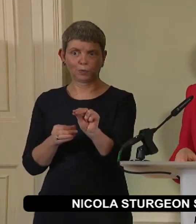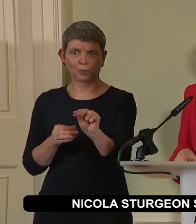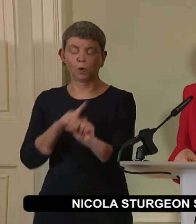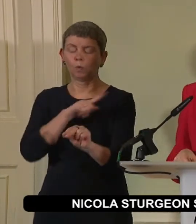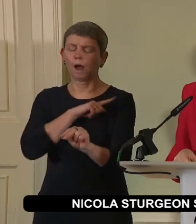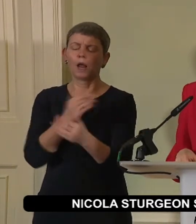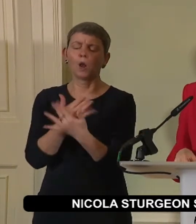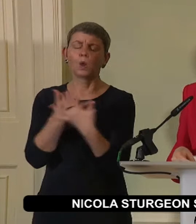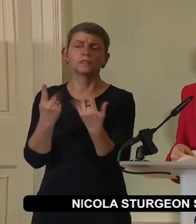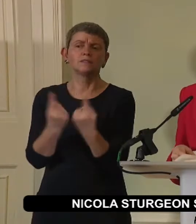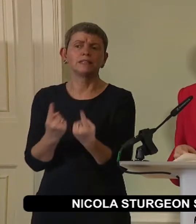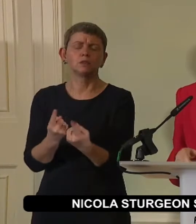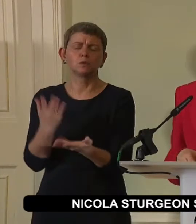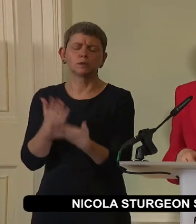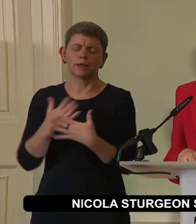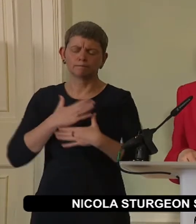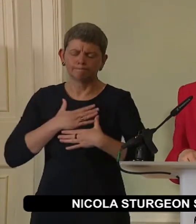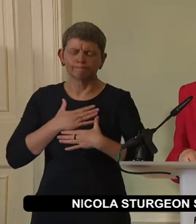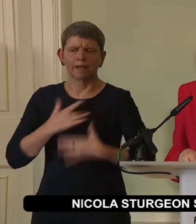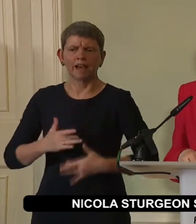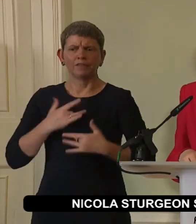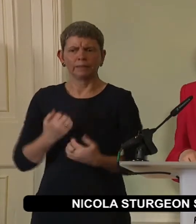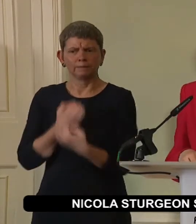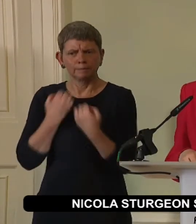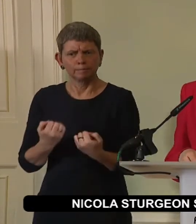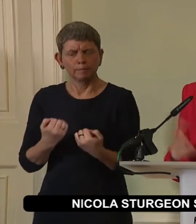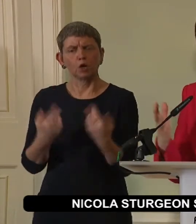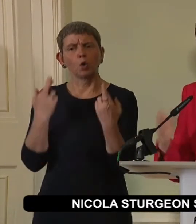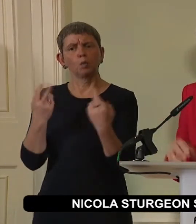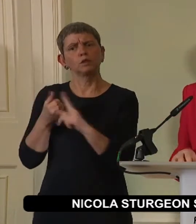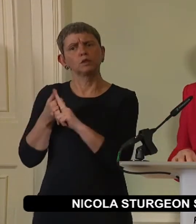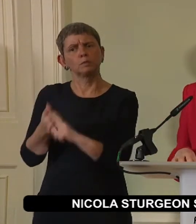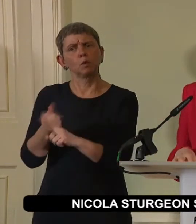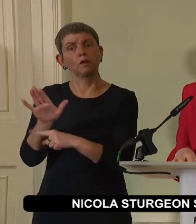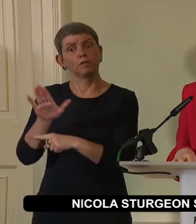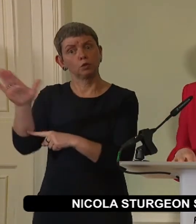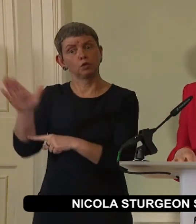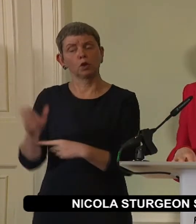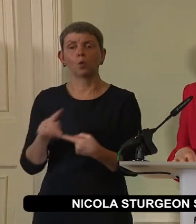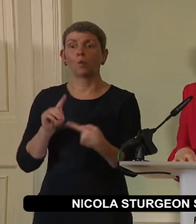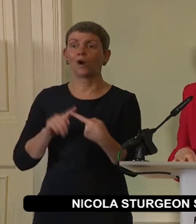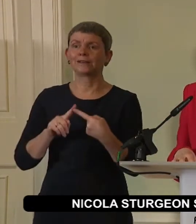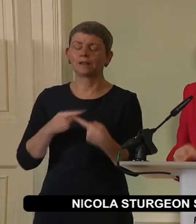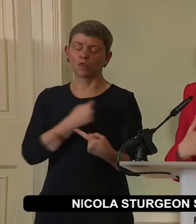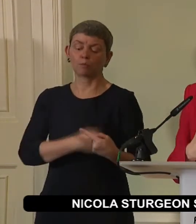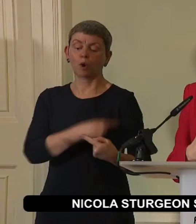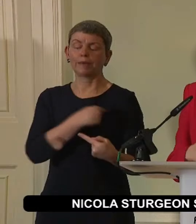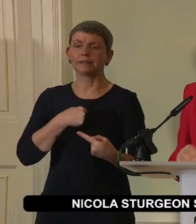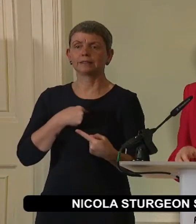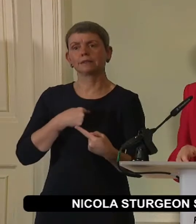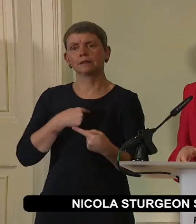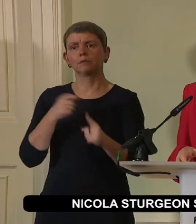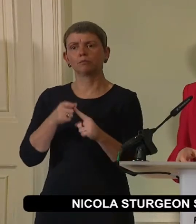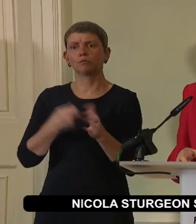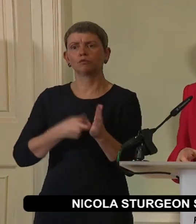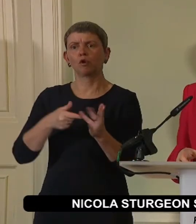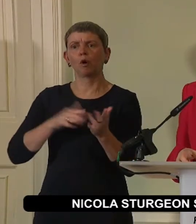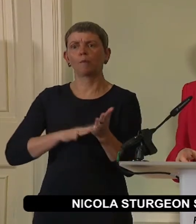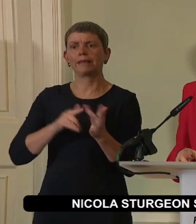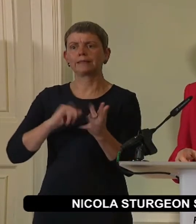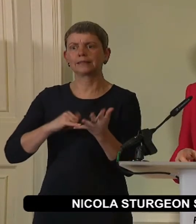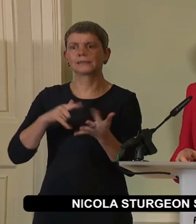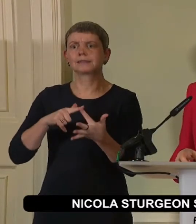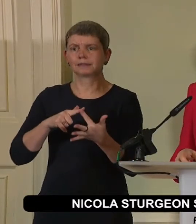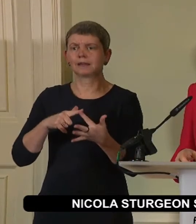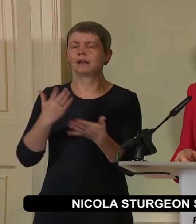deeply about and hope to champion in future. One of these is The Promise, the national mission so close to my heart to improve the